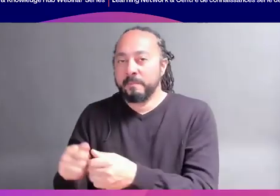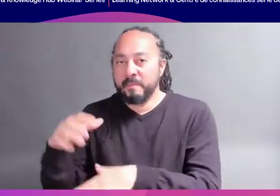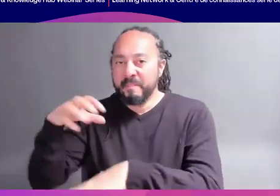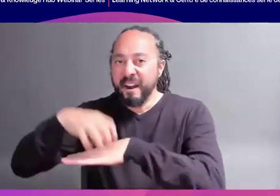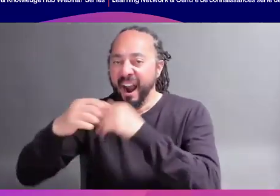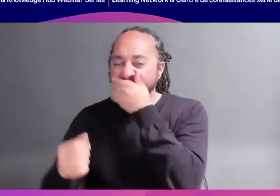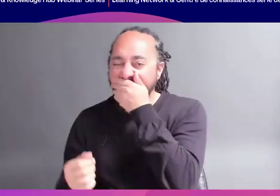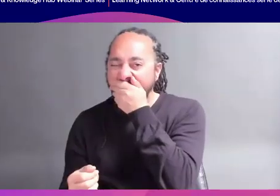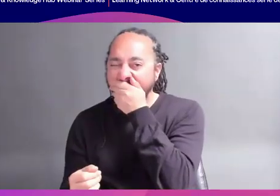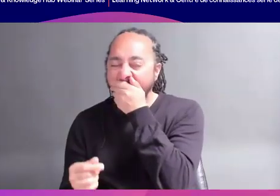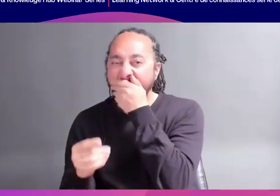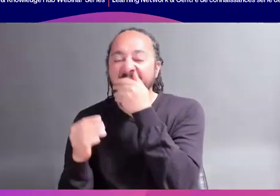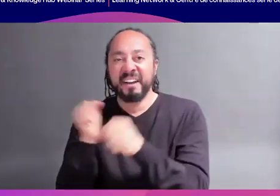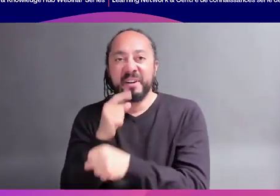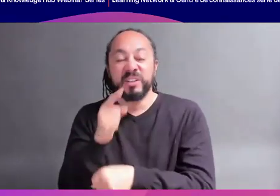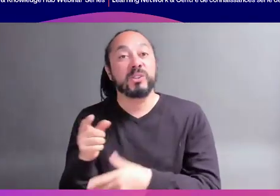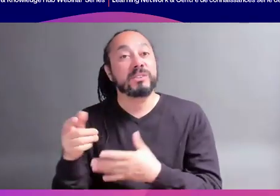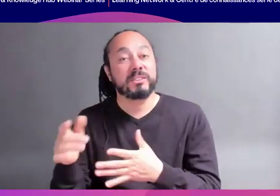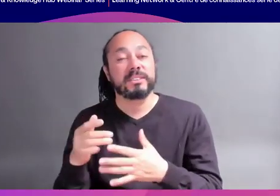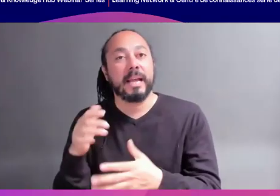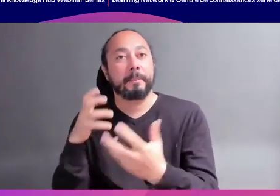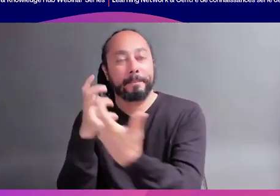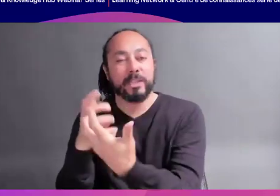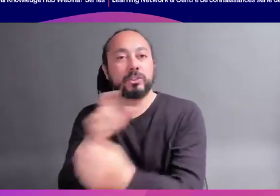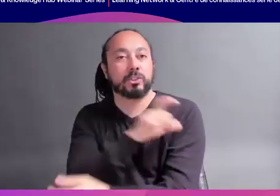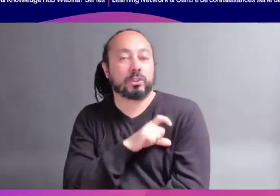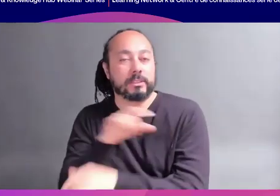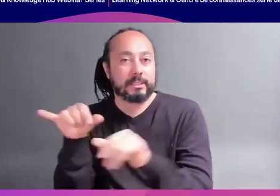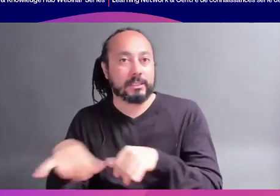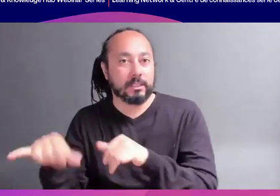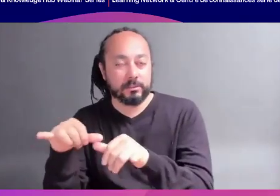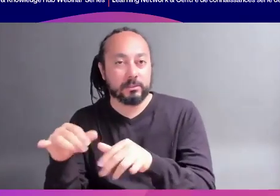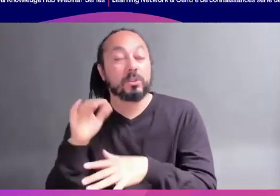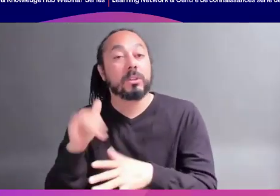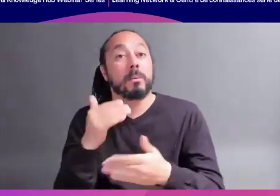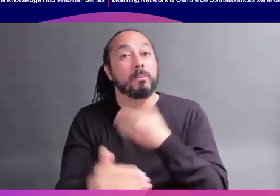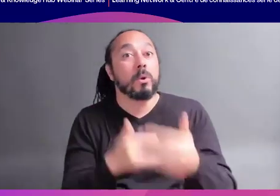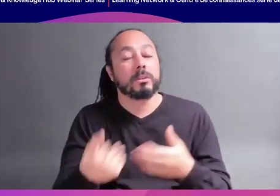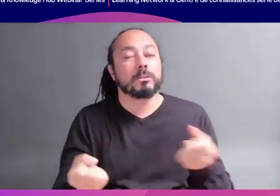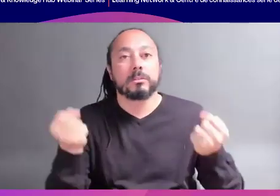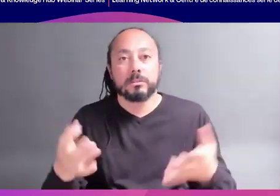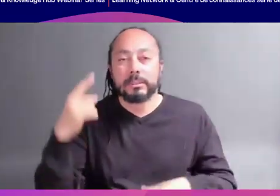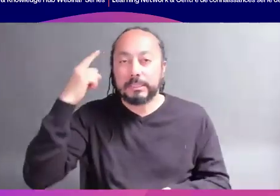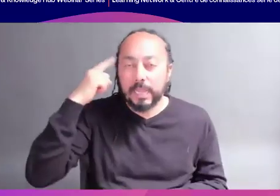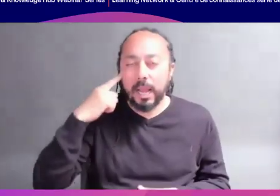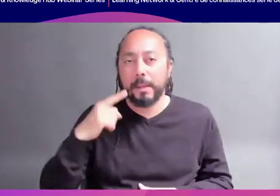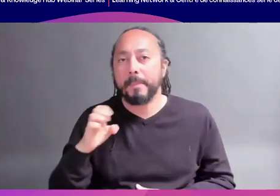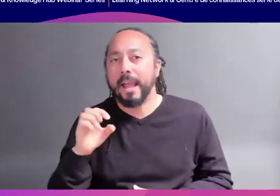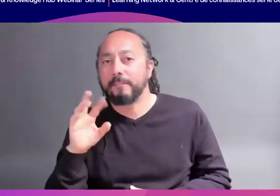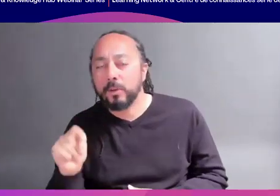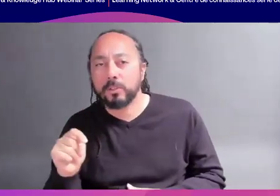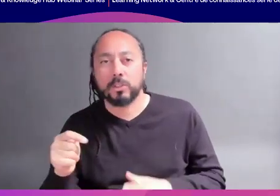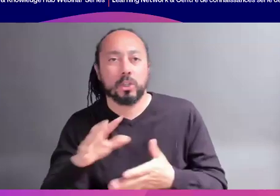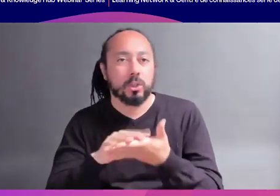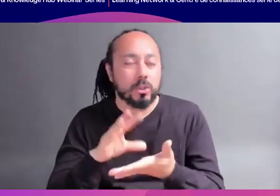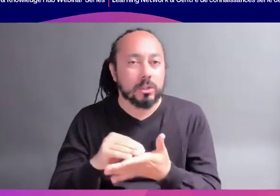texting platform met Canadian data security standards. And that process took so much time and so much effort and so much learning, even